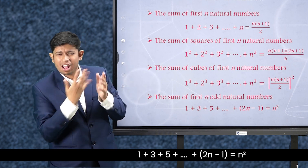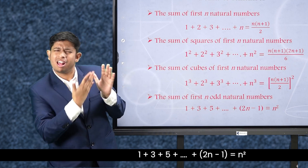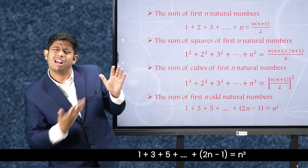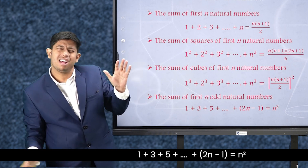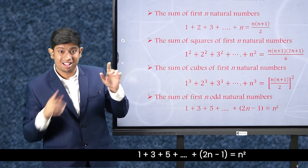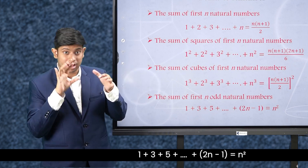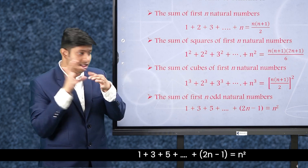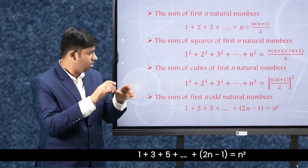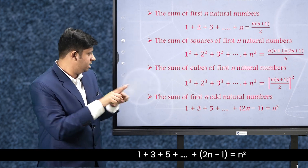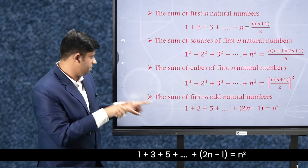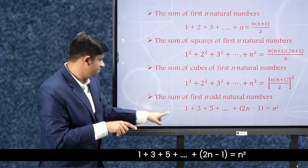to n square.